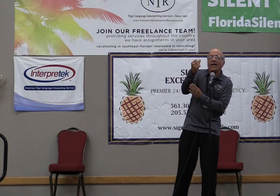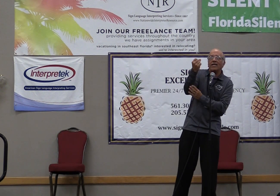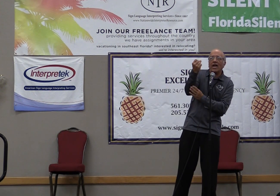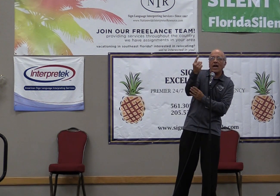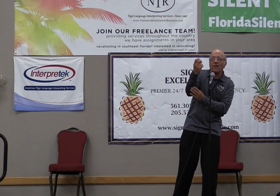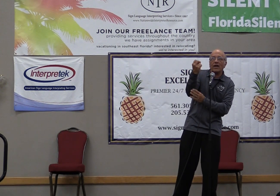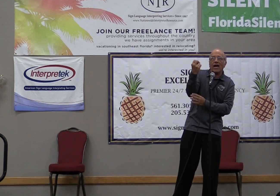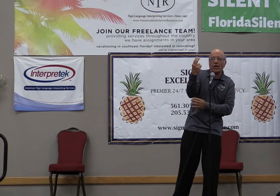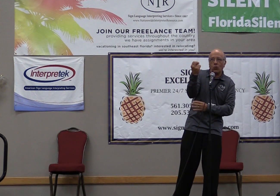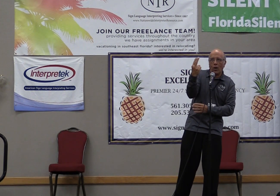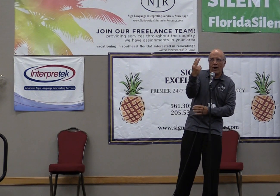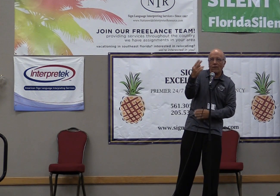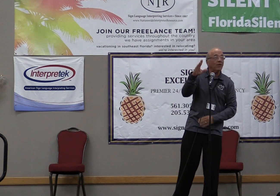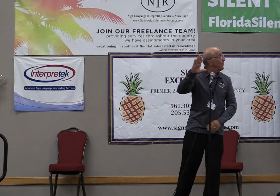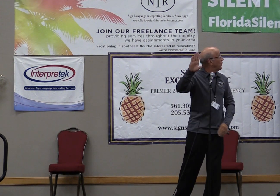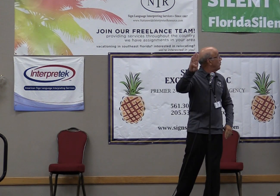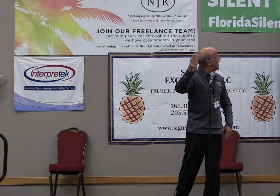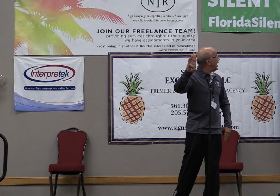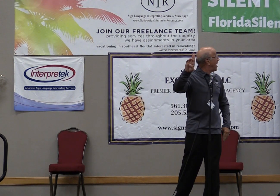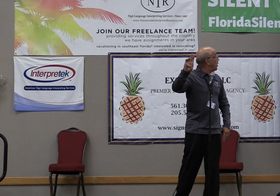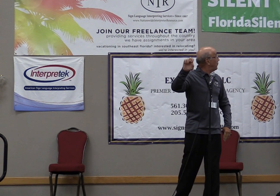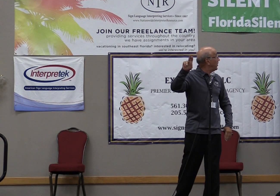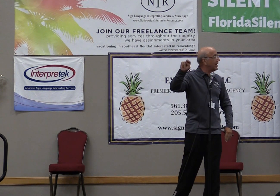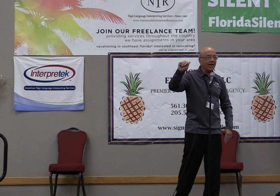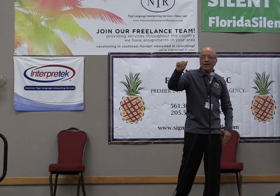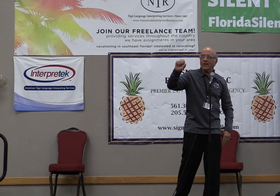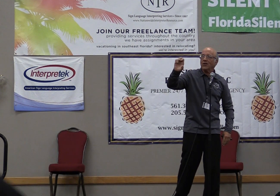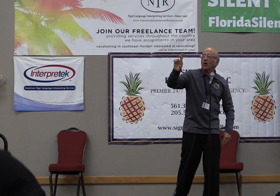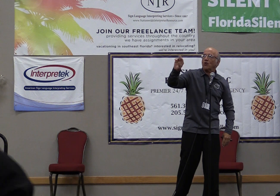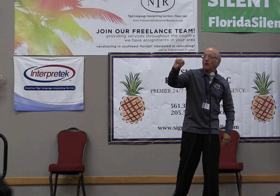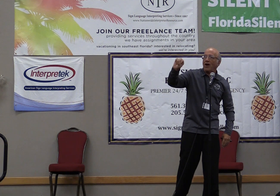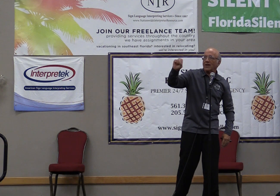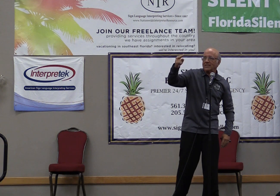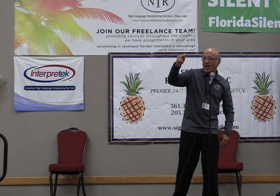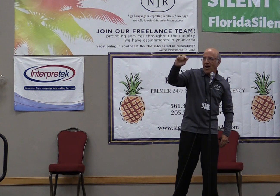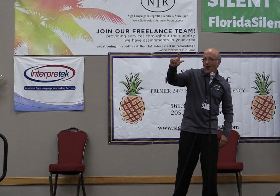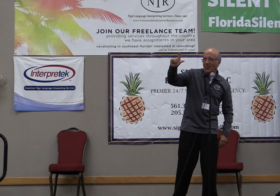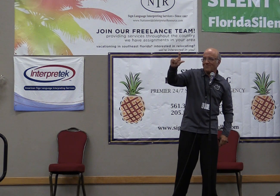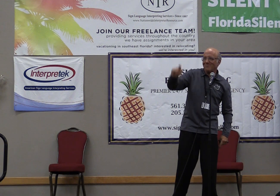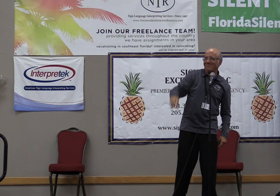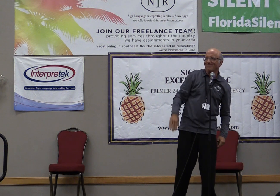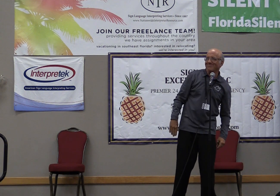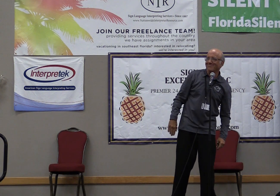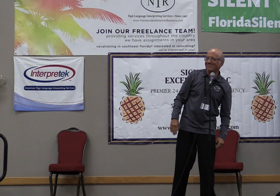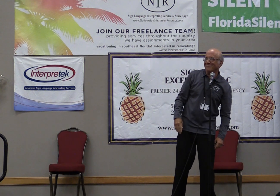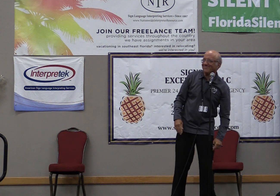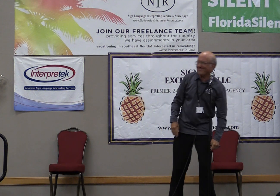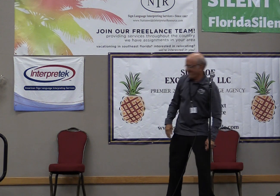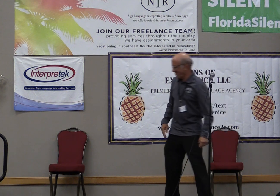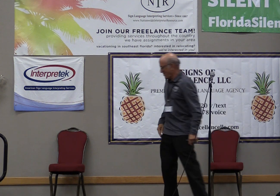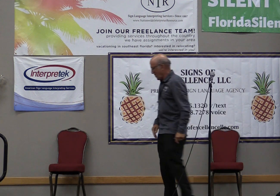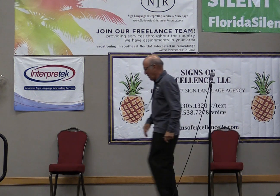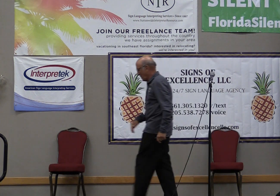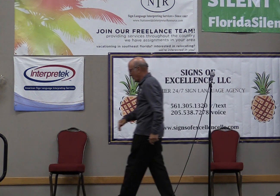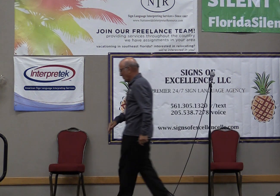On page 11 and 12, we have 12.